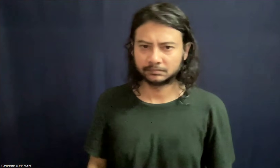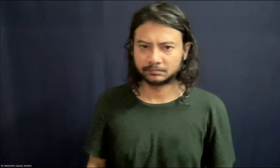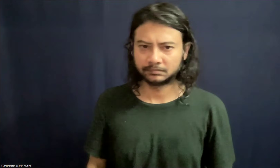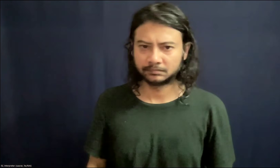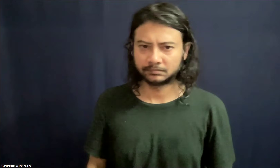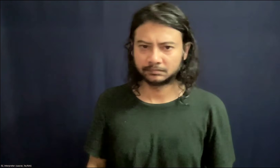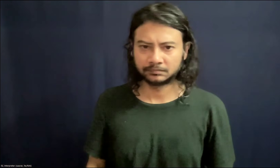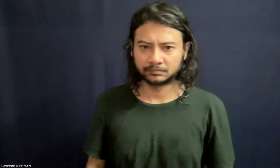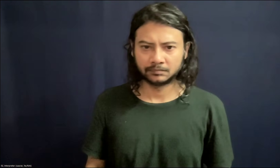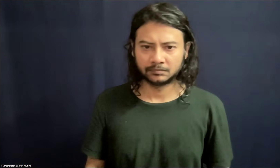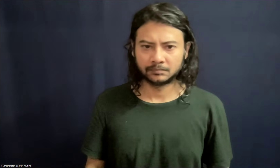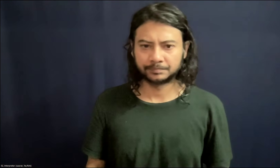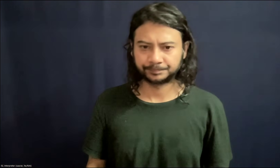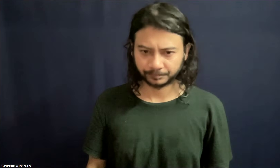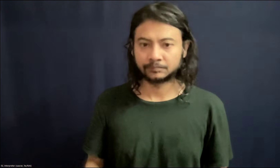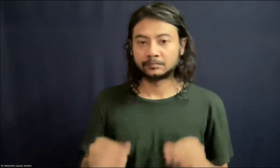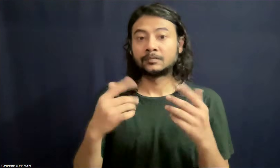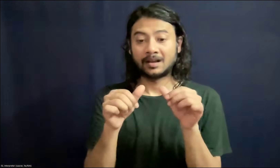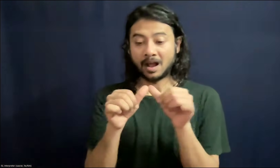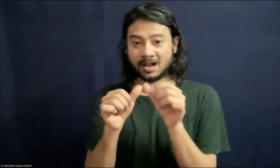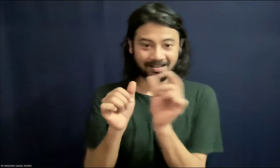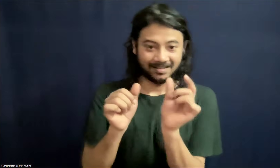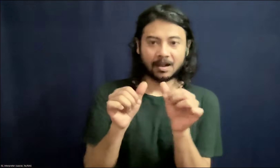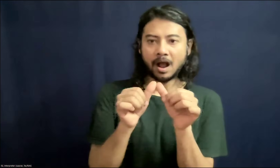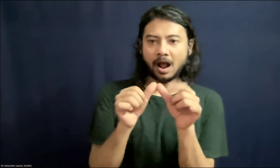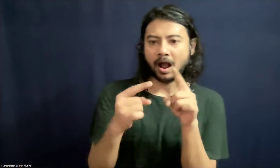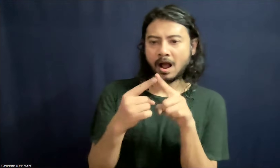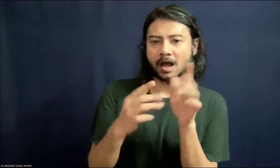And Atma, we all know Atma is the soul.